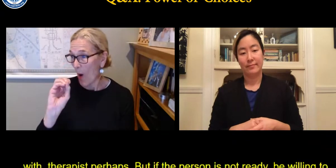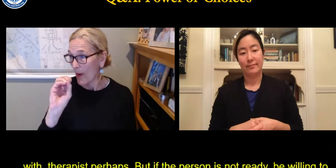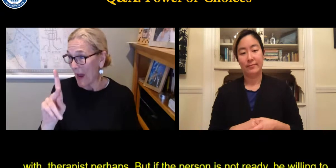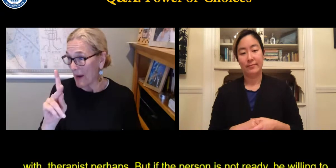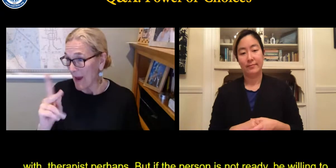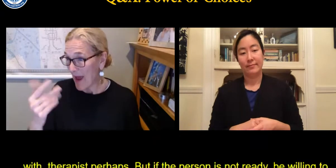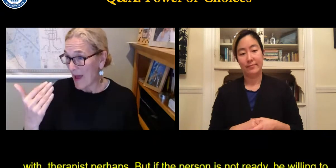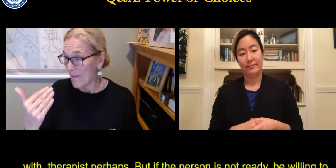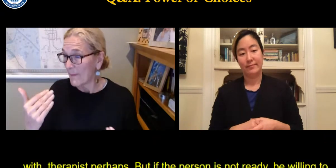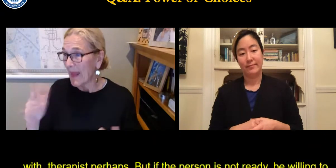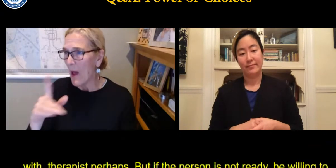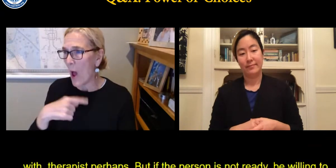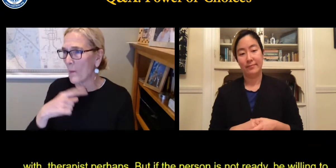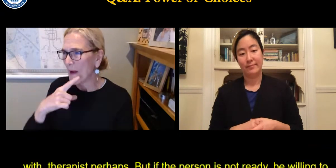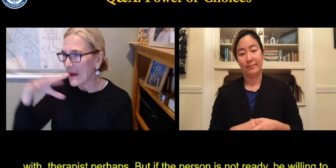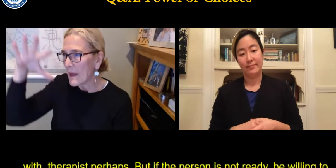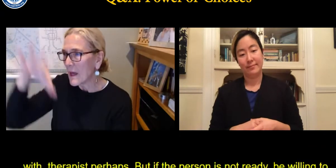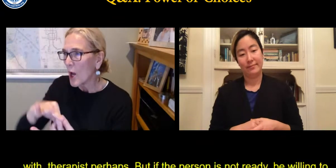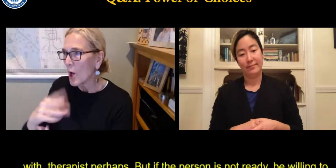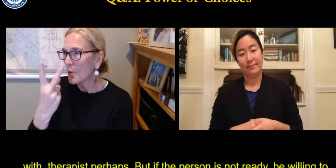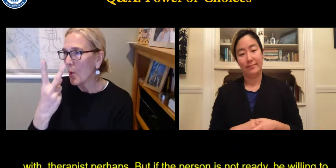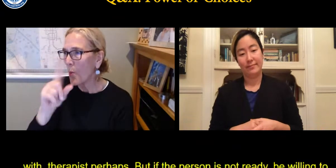as well.